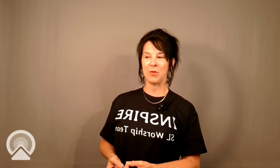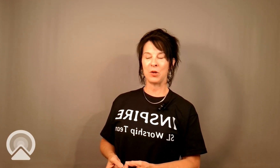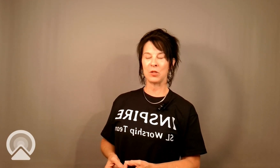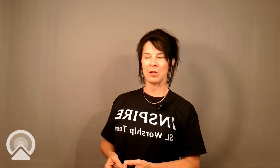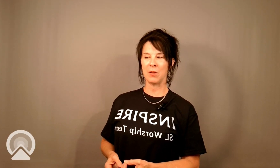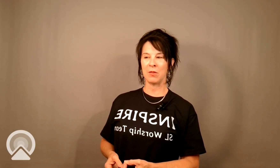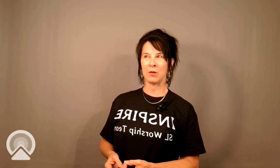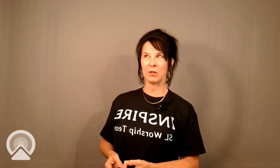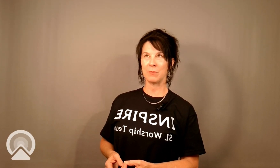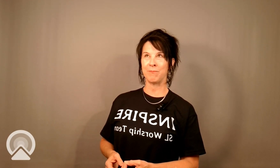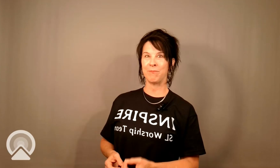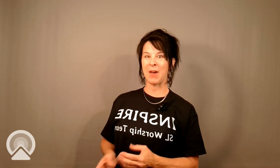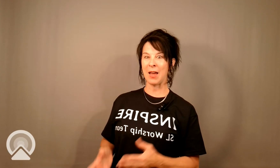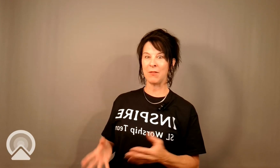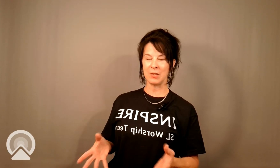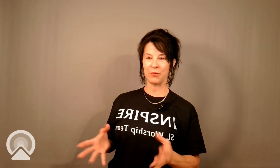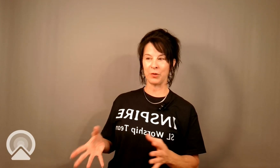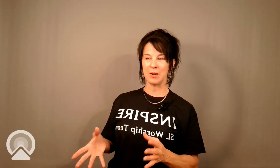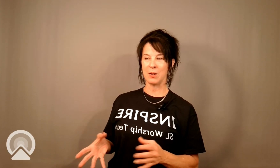There's 5 different